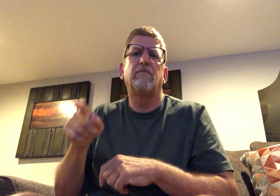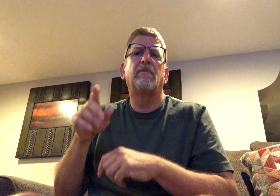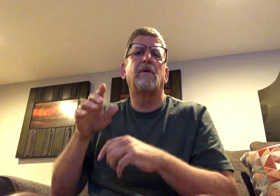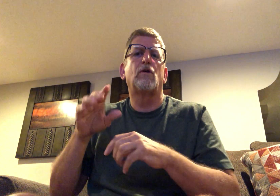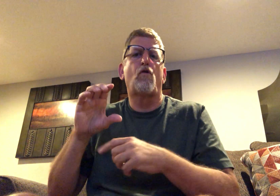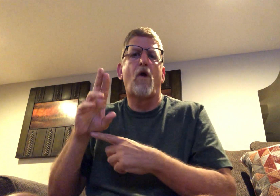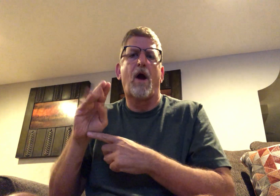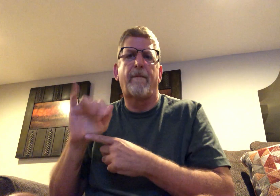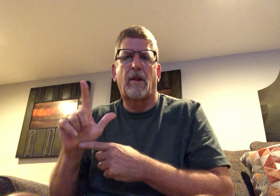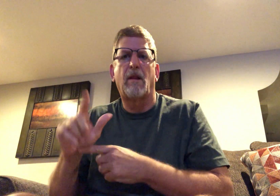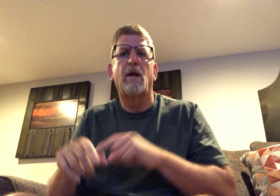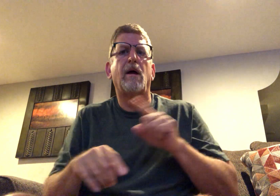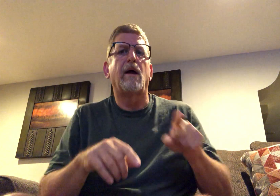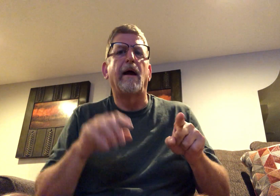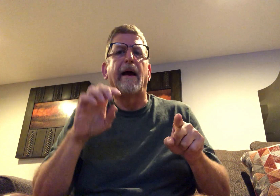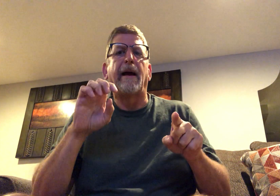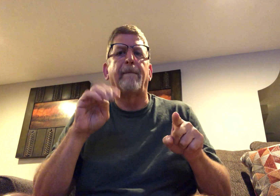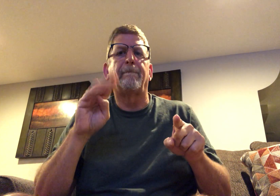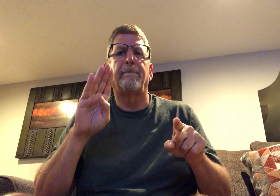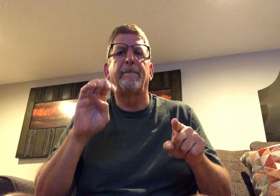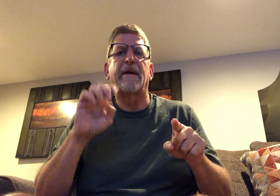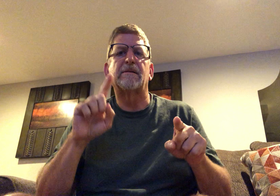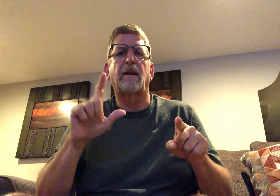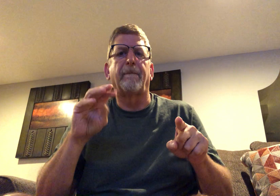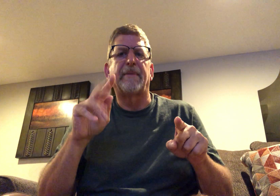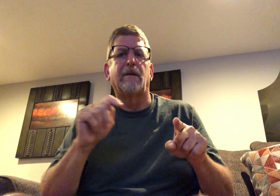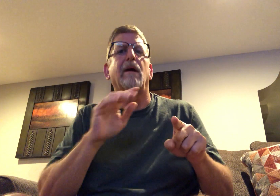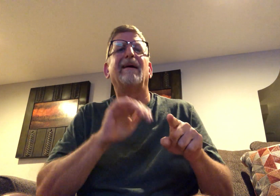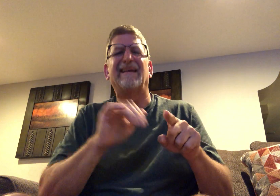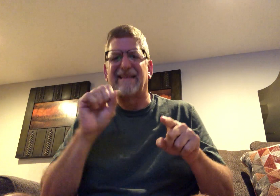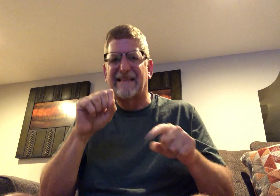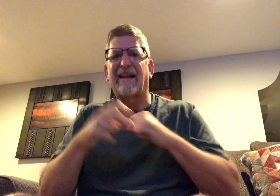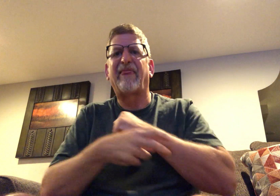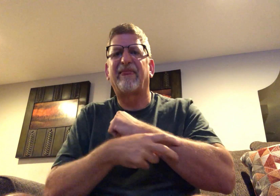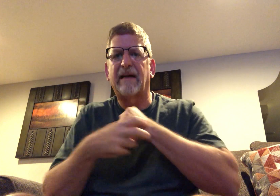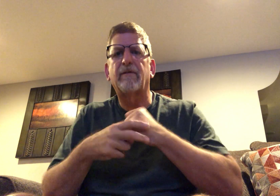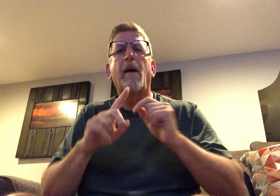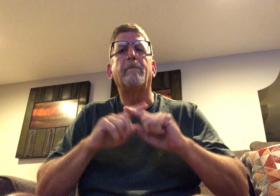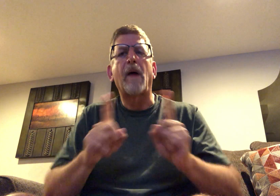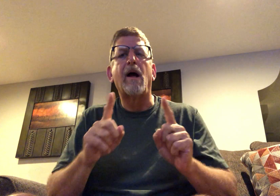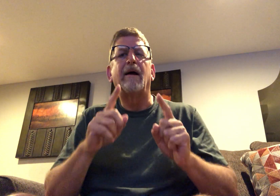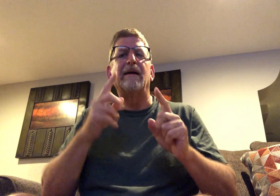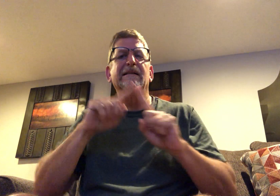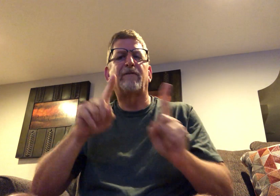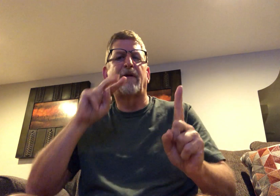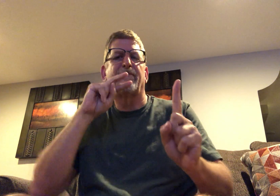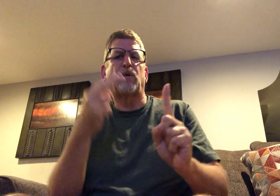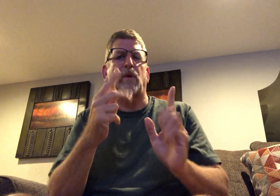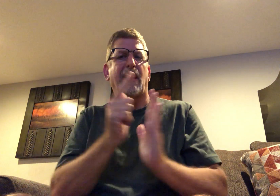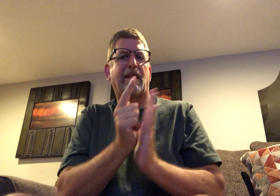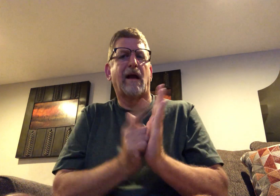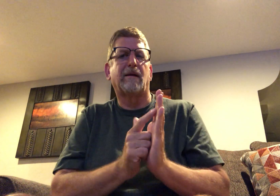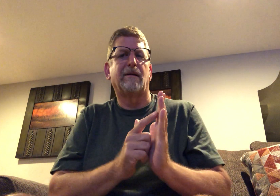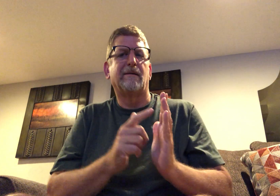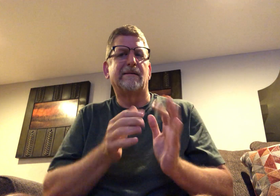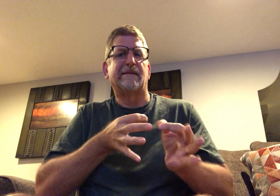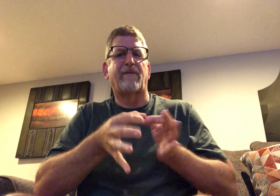all a distraction from what I asked you. No, it about. isn't. What you just said is totally wrong. It's not completely wrong. It is totally correct and